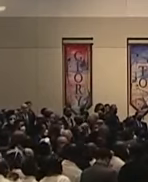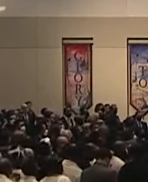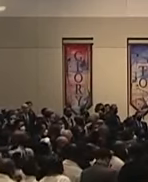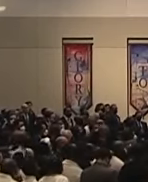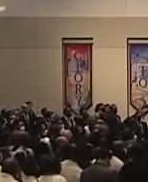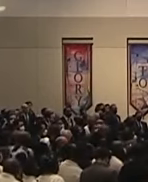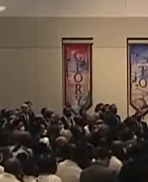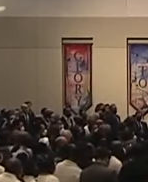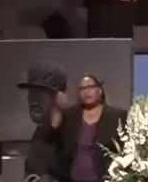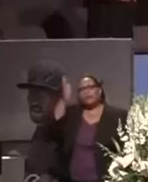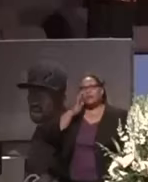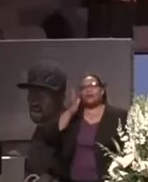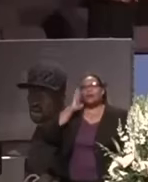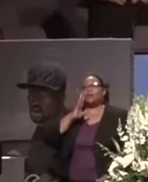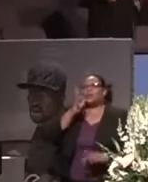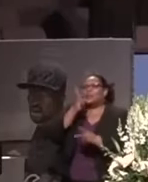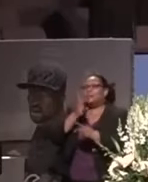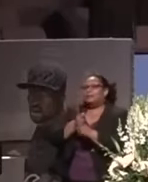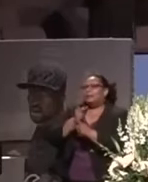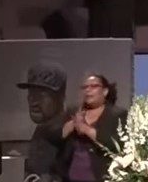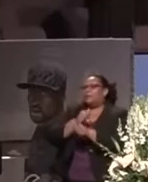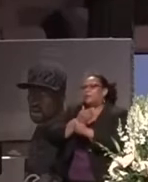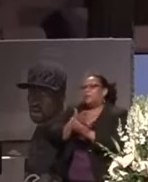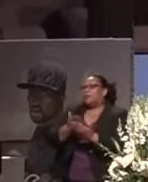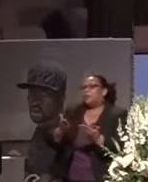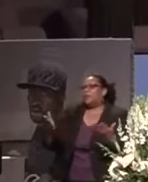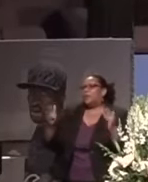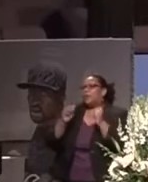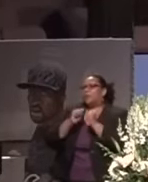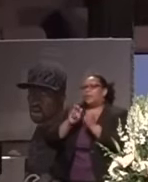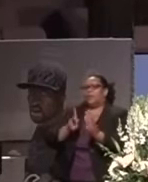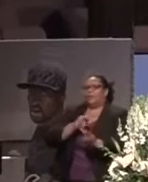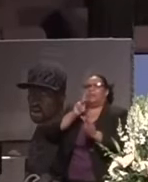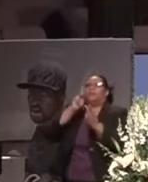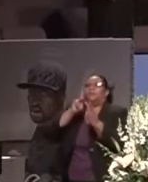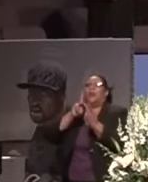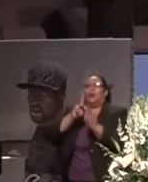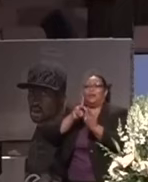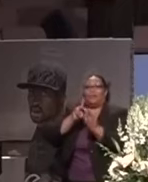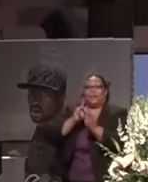God will keep you in perfect.